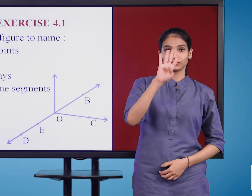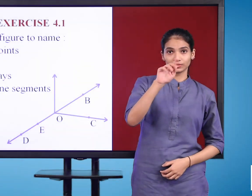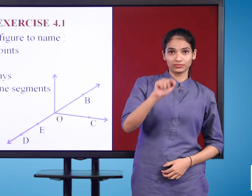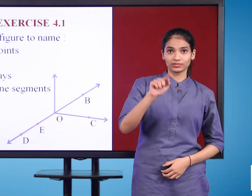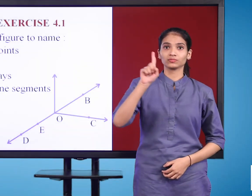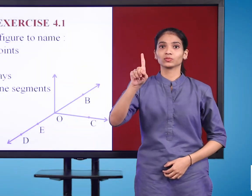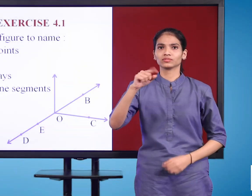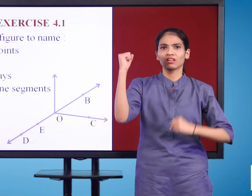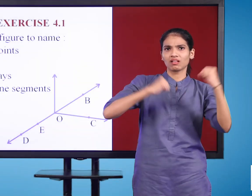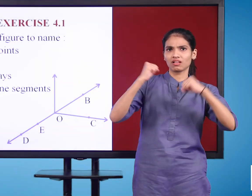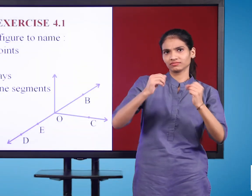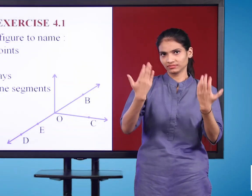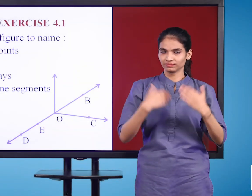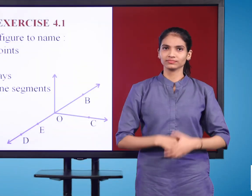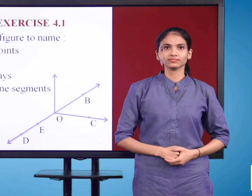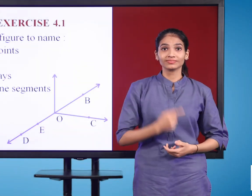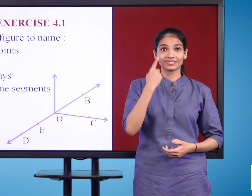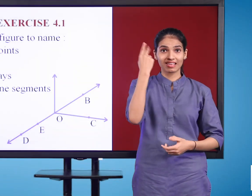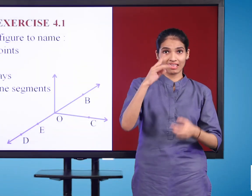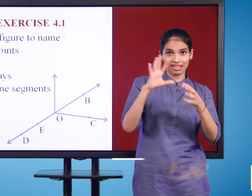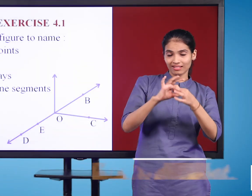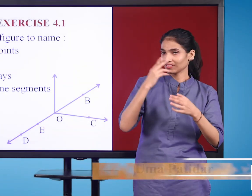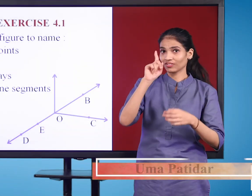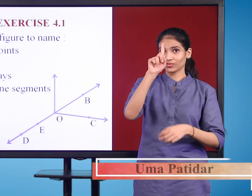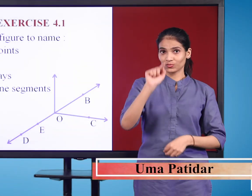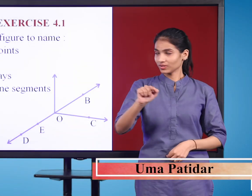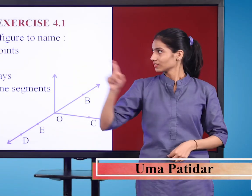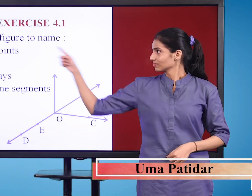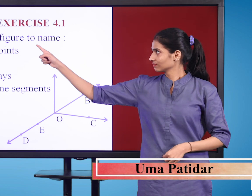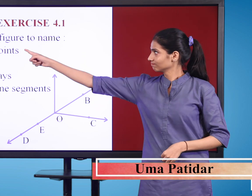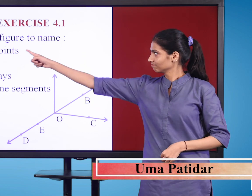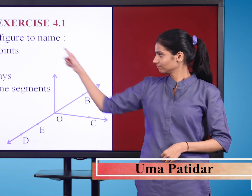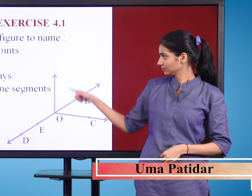Exercise 4.1. 1. Use the figure to name